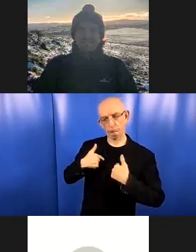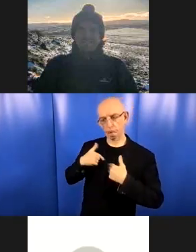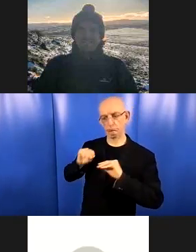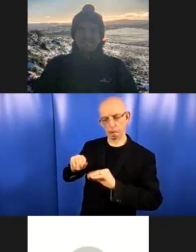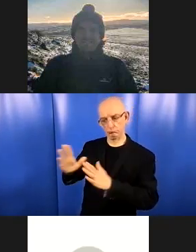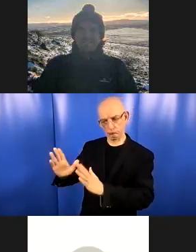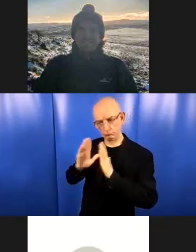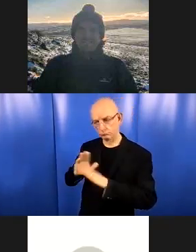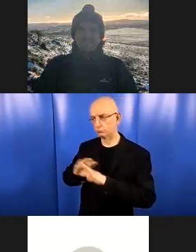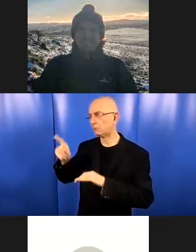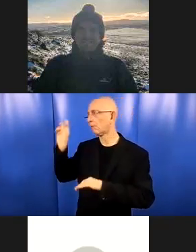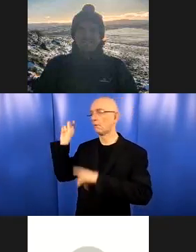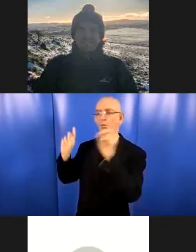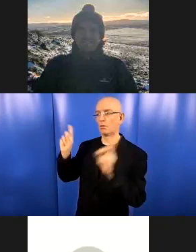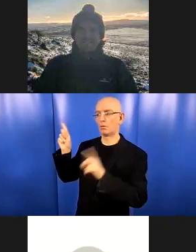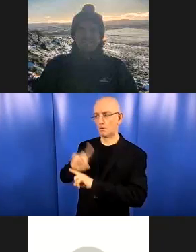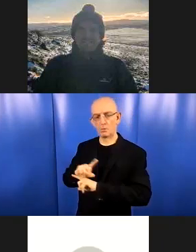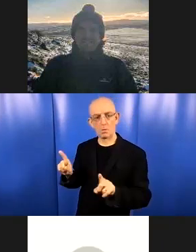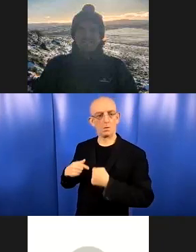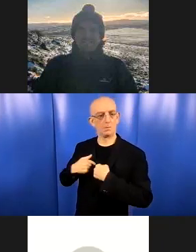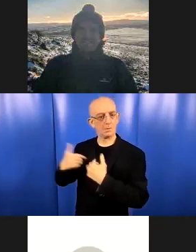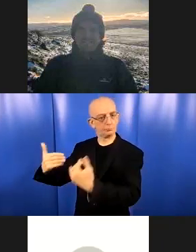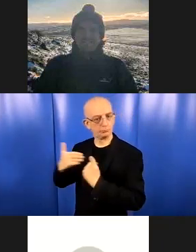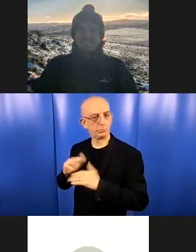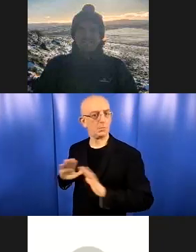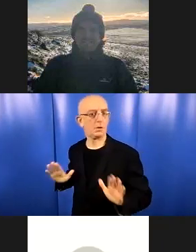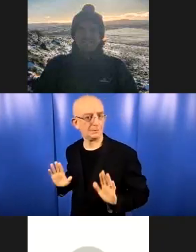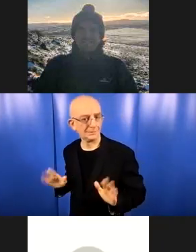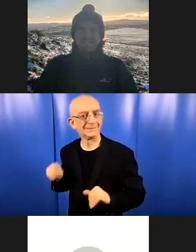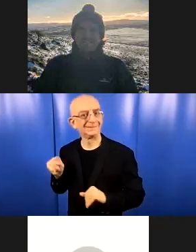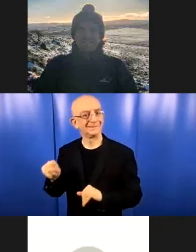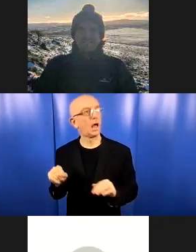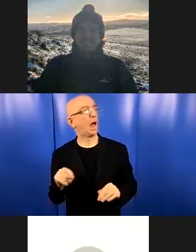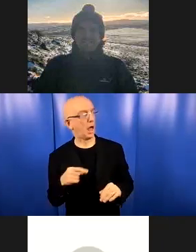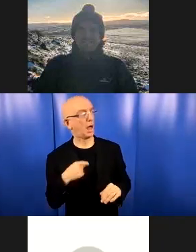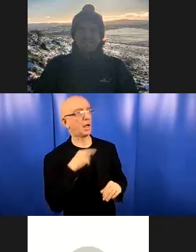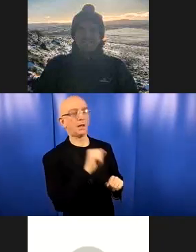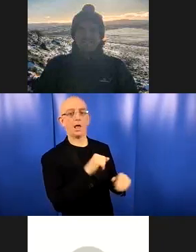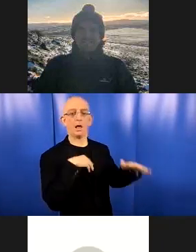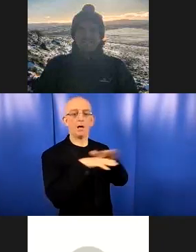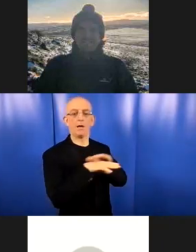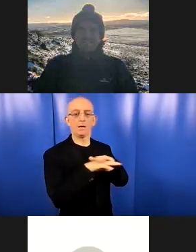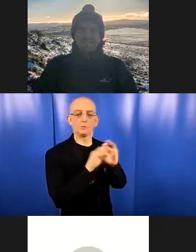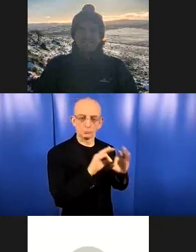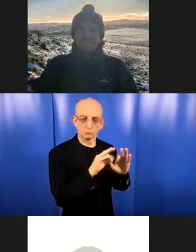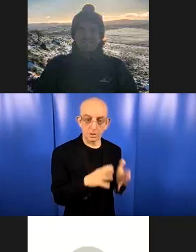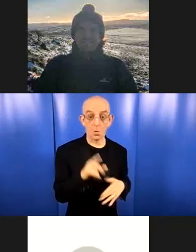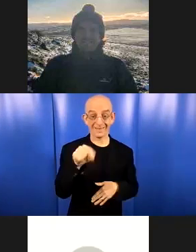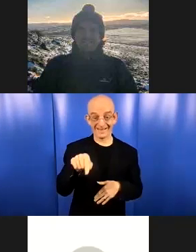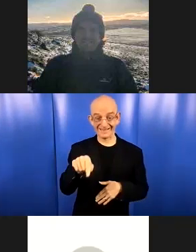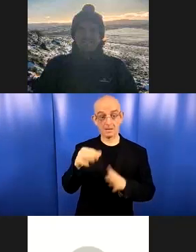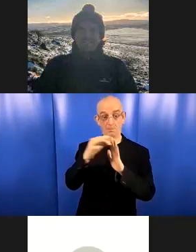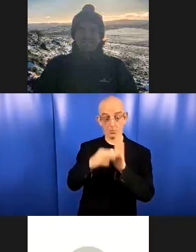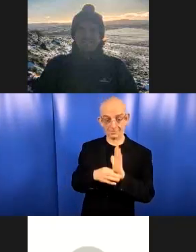So, in the policies, they need to consider disability